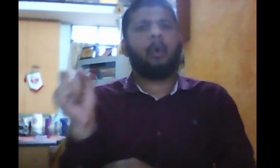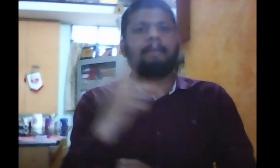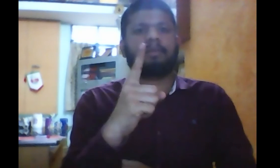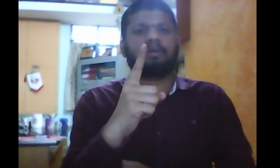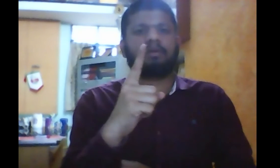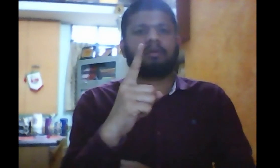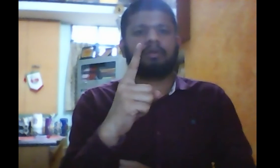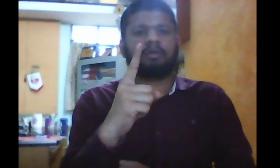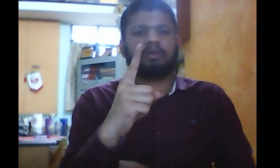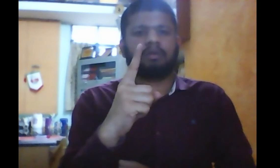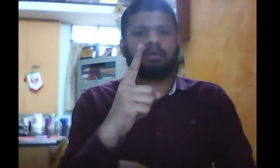It's a 1 month duration course.